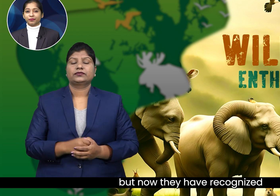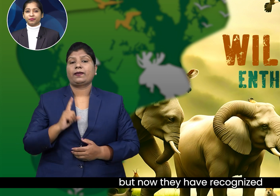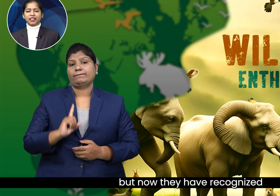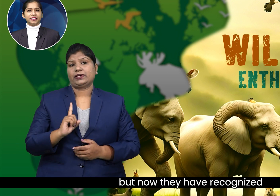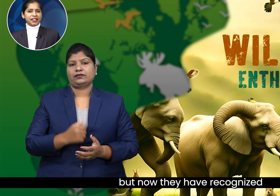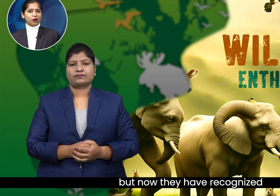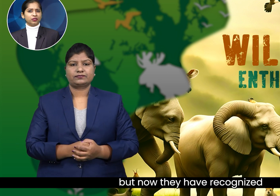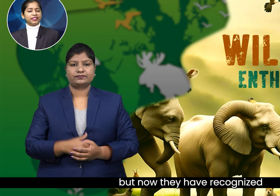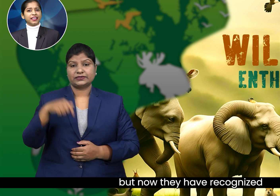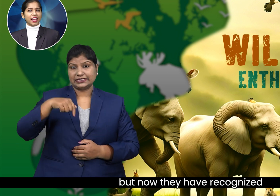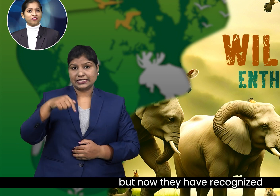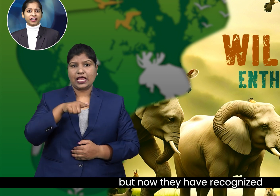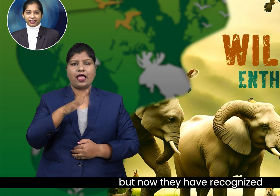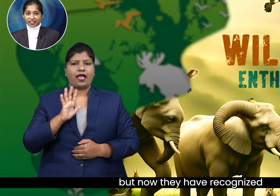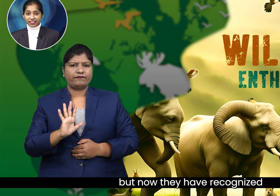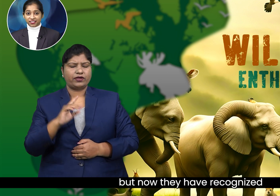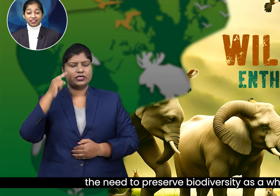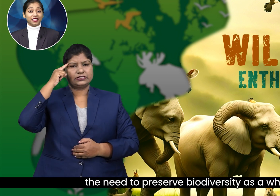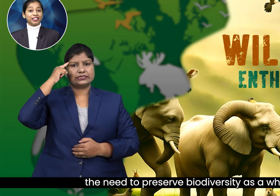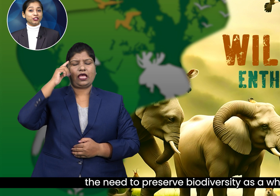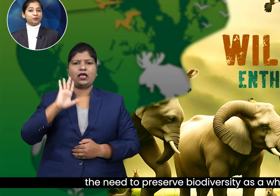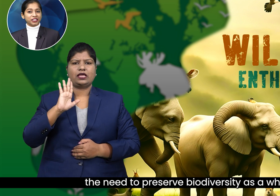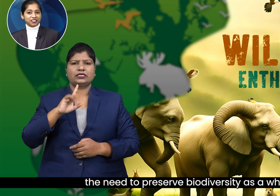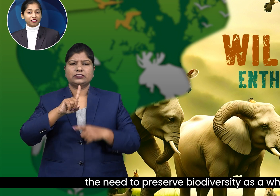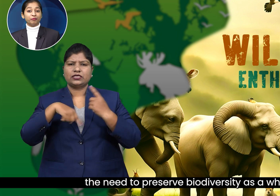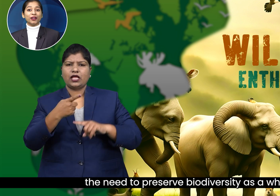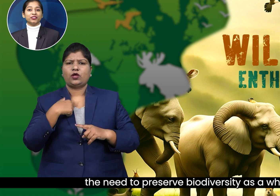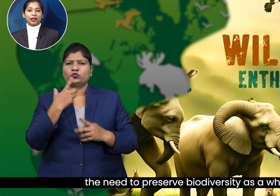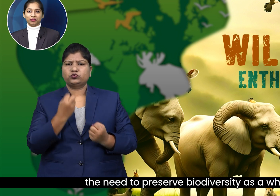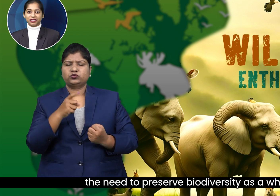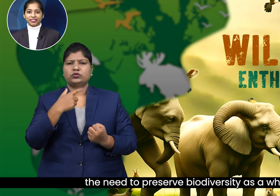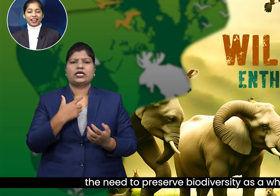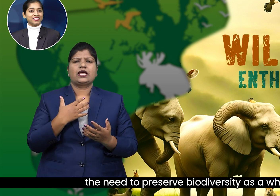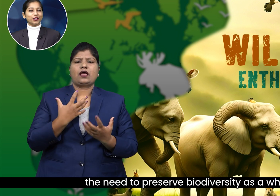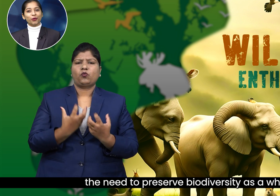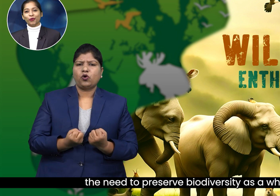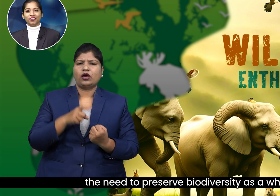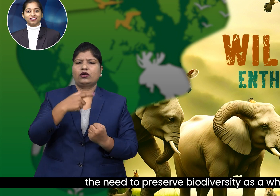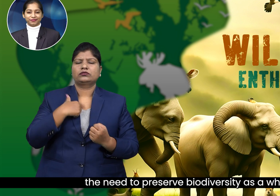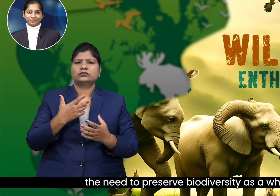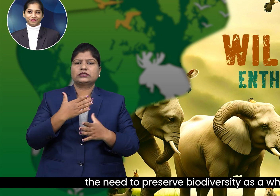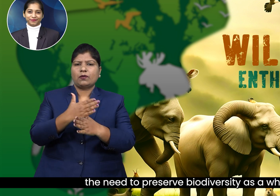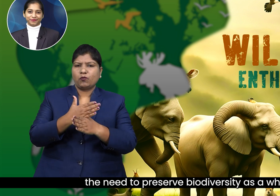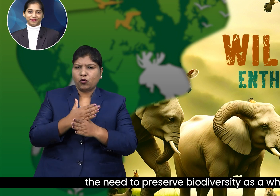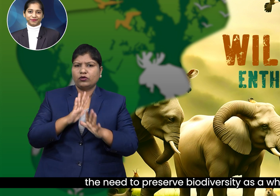but now they have recognized the need to preserve biodiversity as a whole.